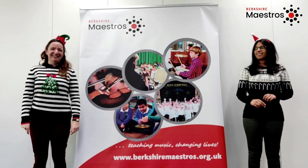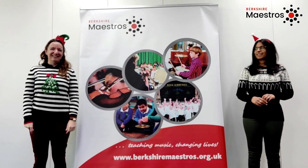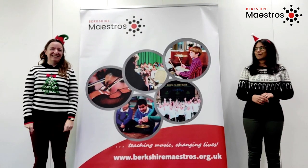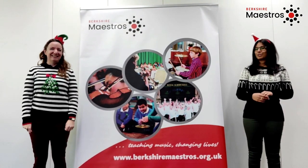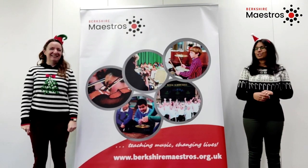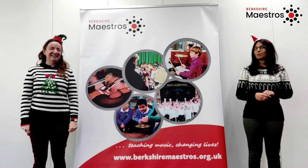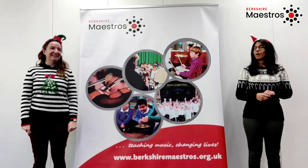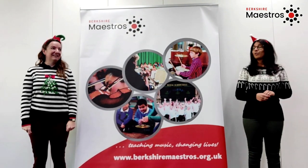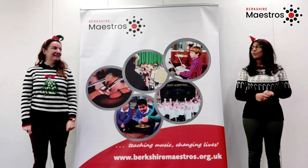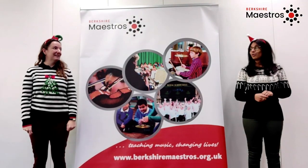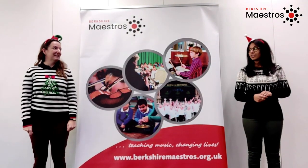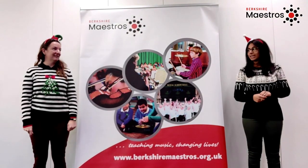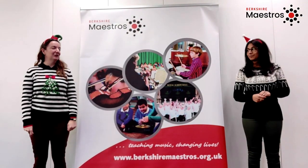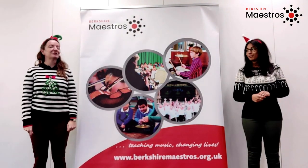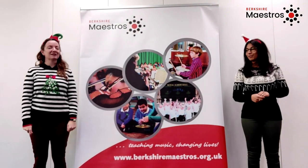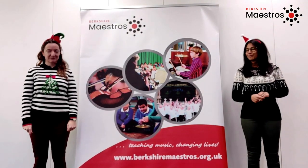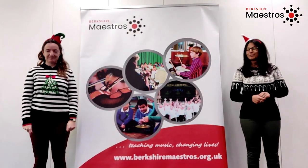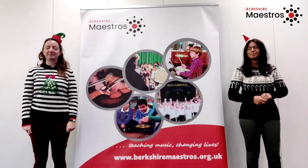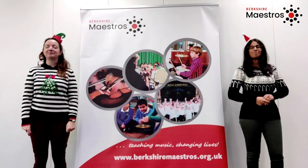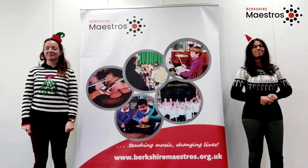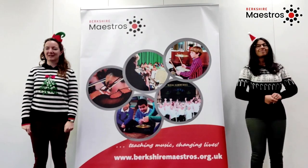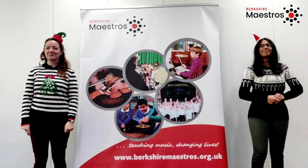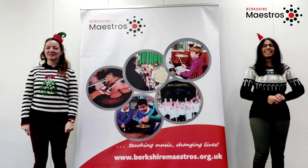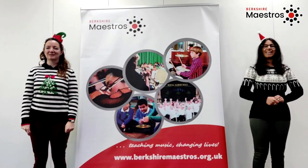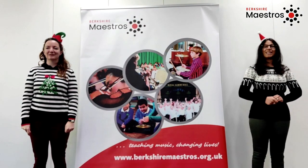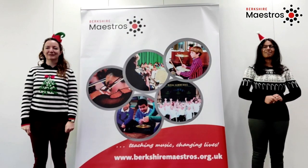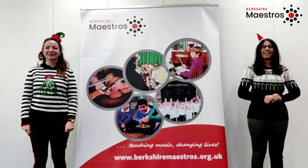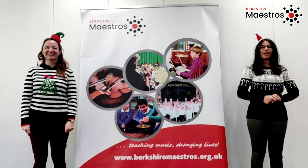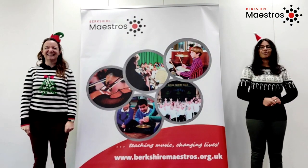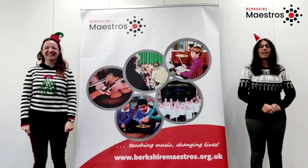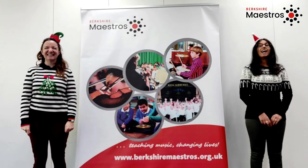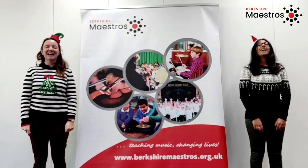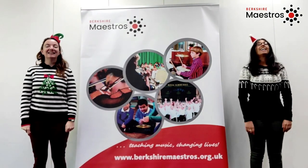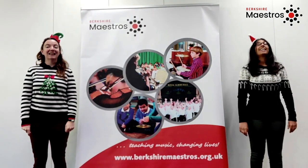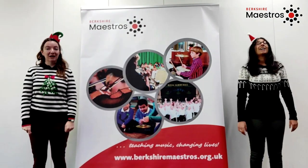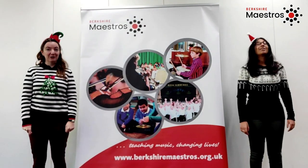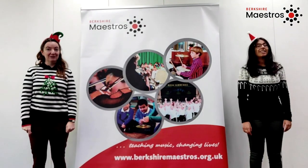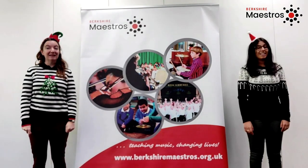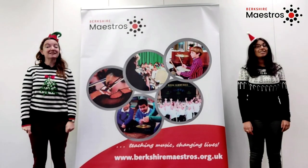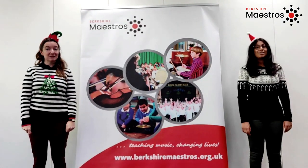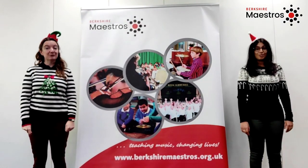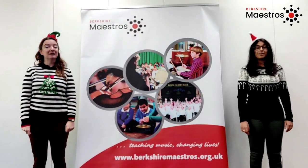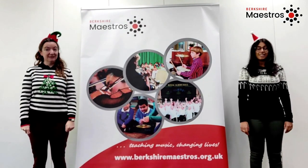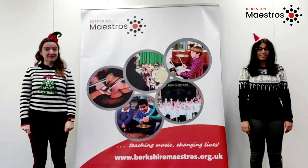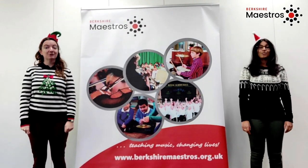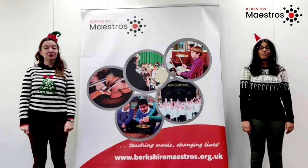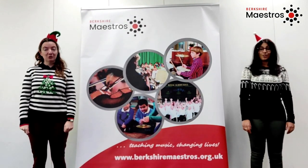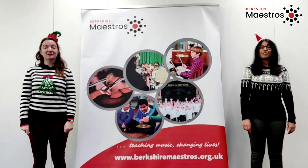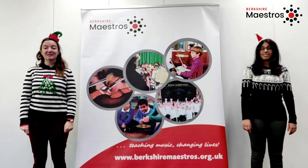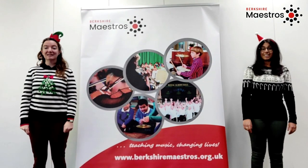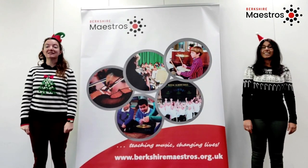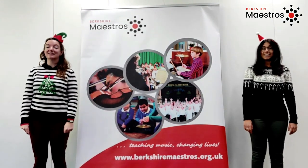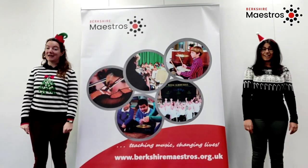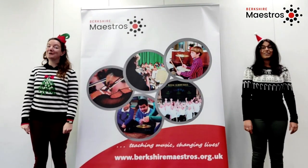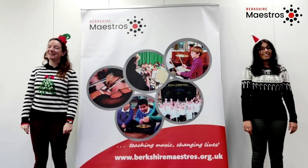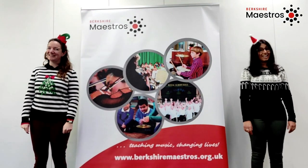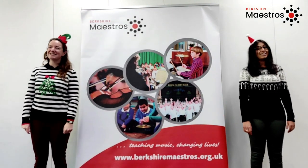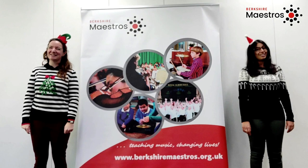think we should do our nodding. Nodding for absolutely. Here we go. Now let's do a little nodding. Now let's do